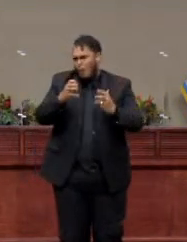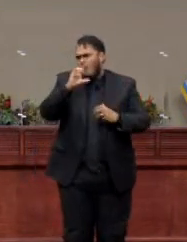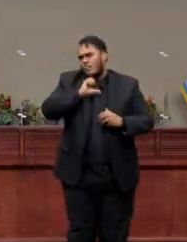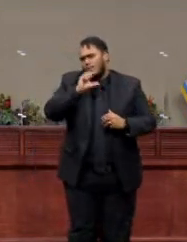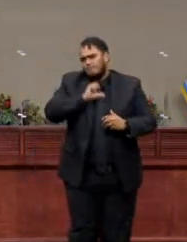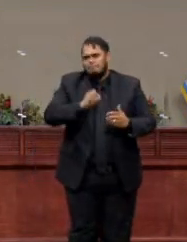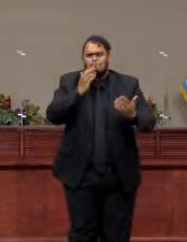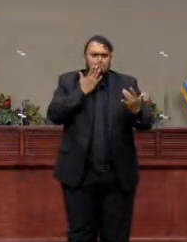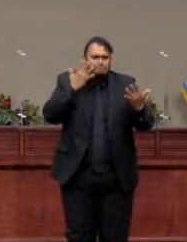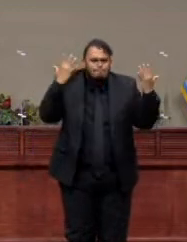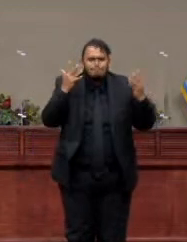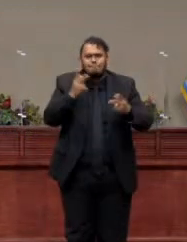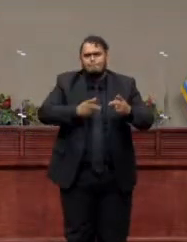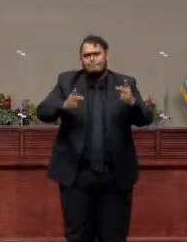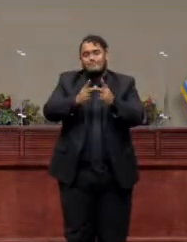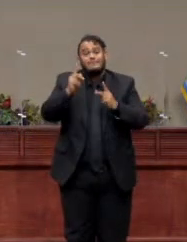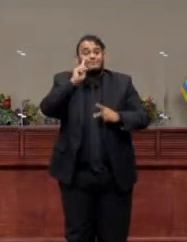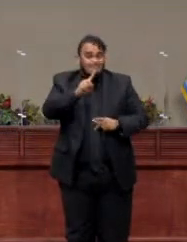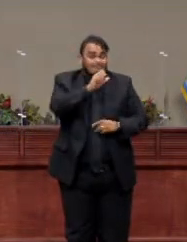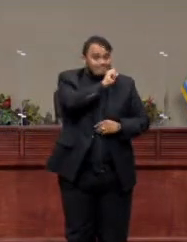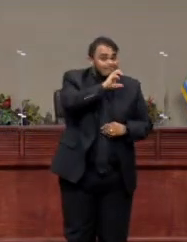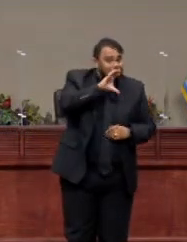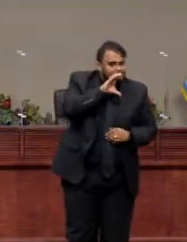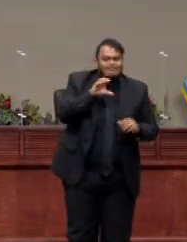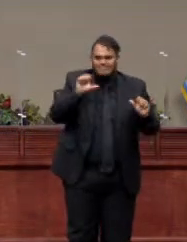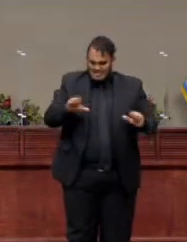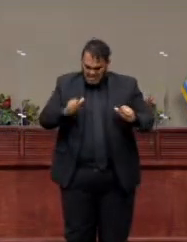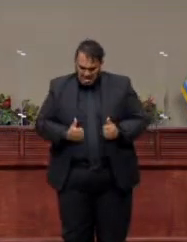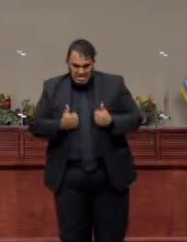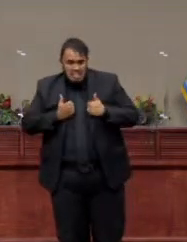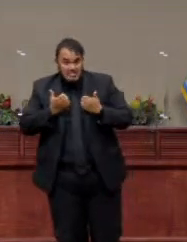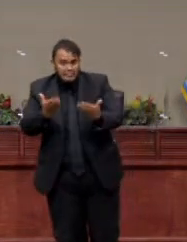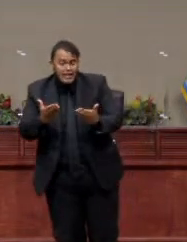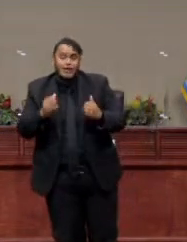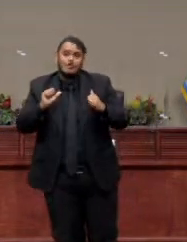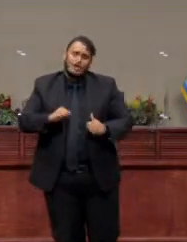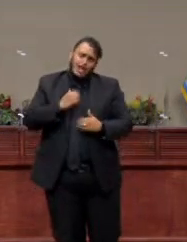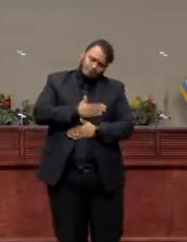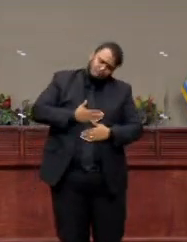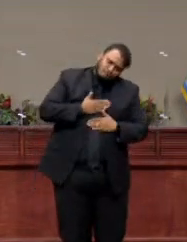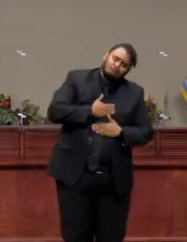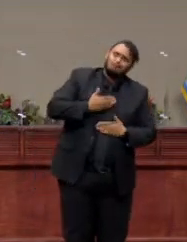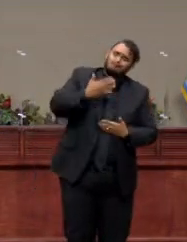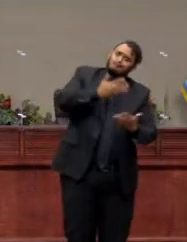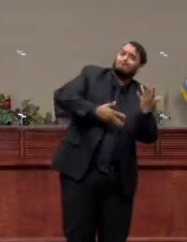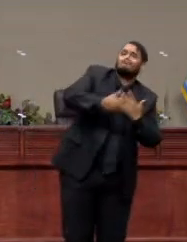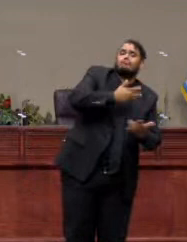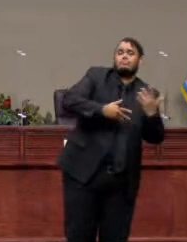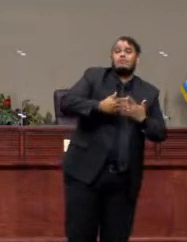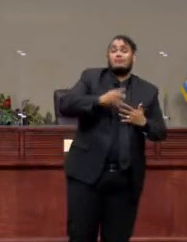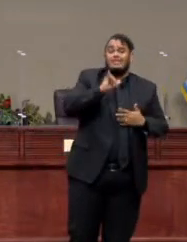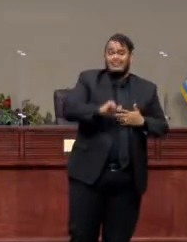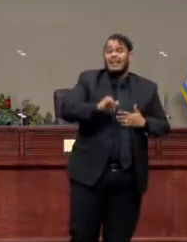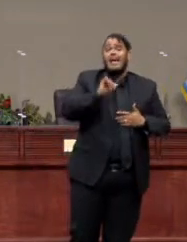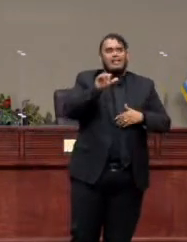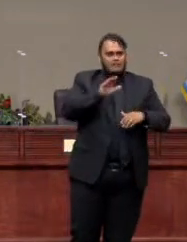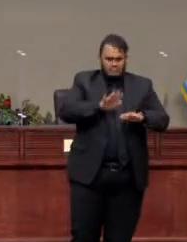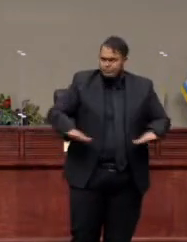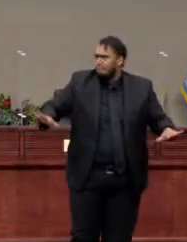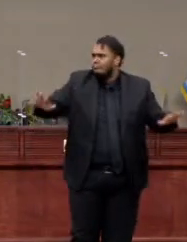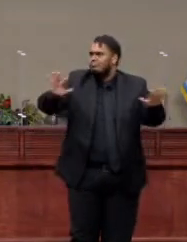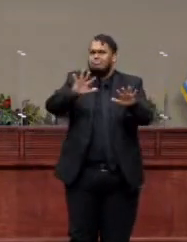for seniors to live and recreate. Nationwide, the 65 and older population has grown